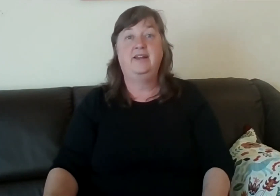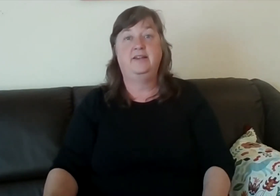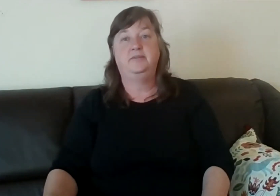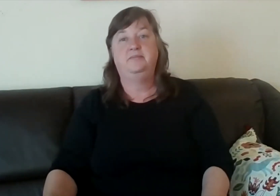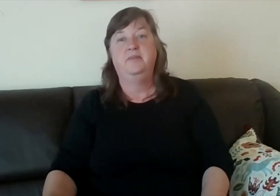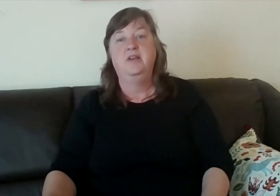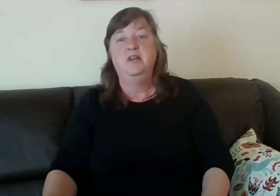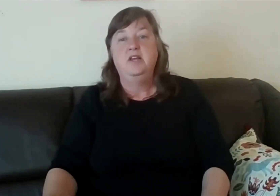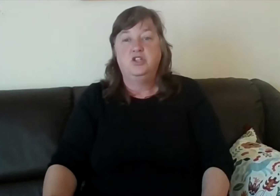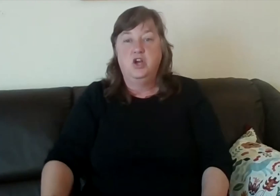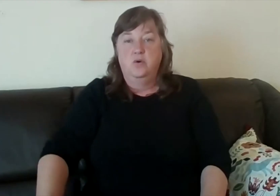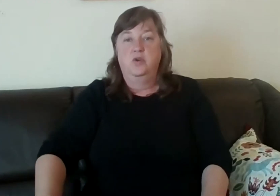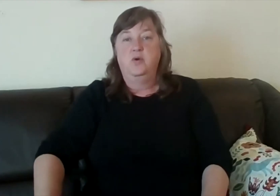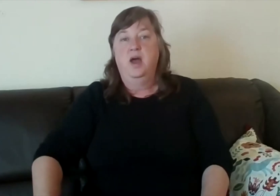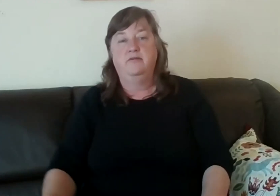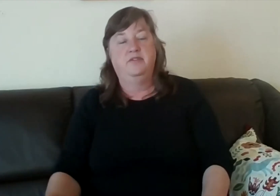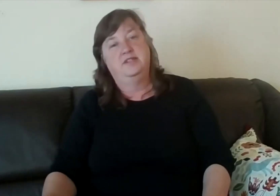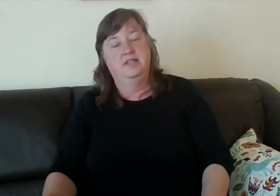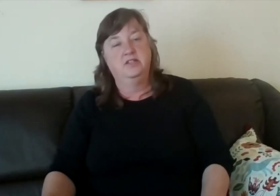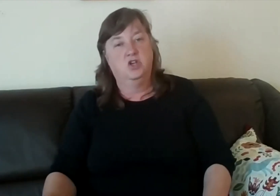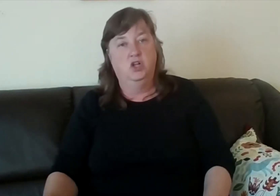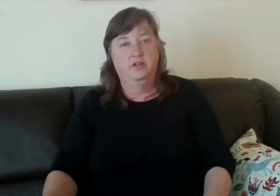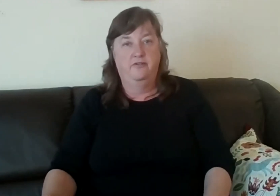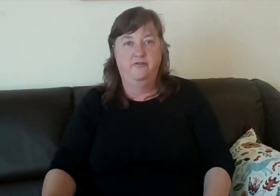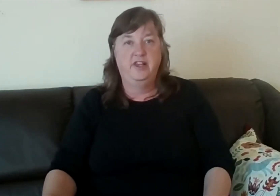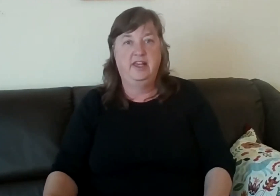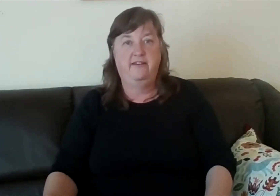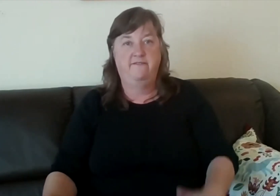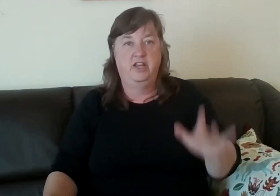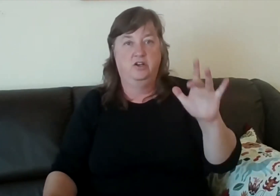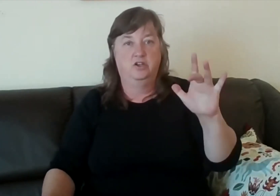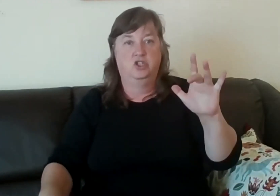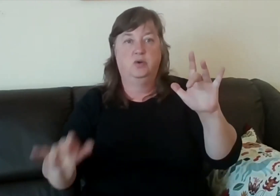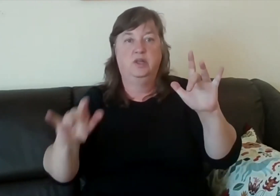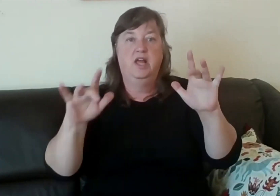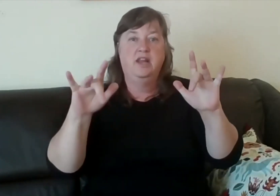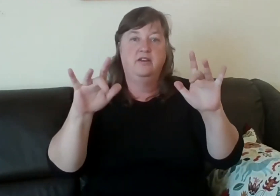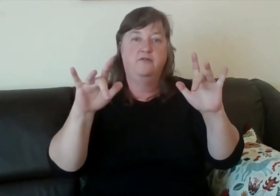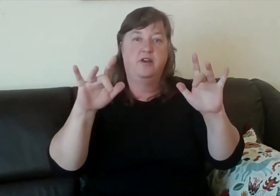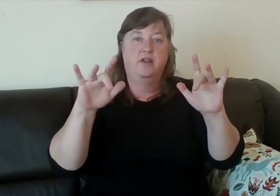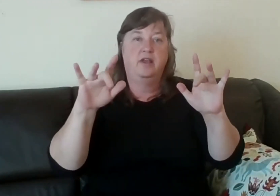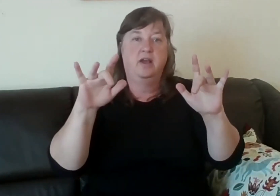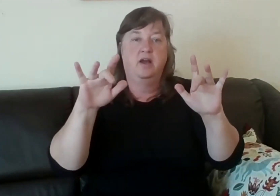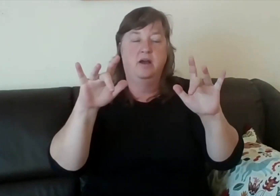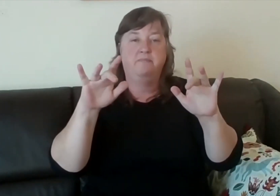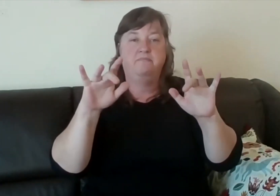Excited. So you have these things called feeling fingers. So a lot of